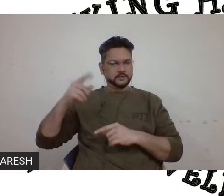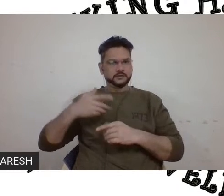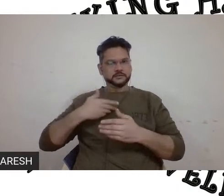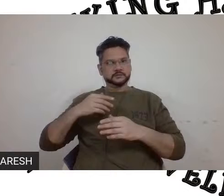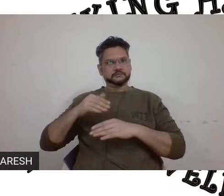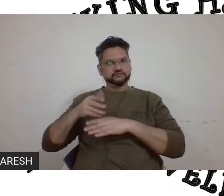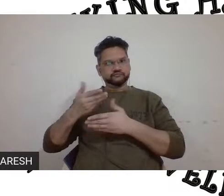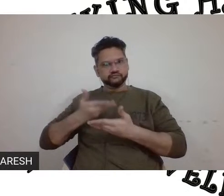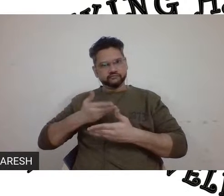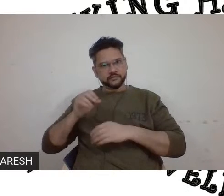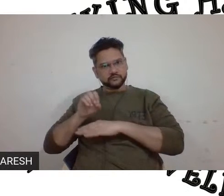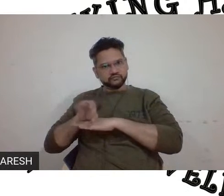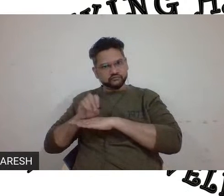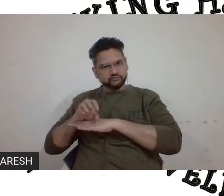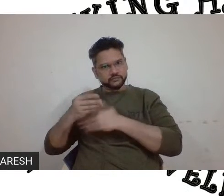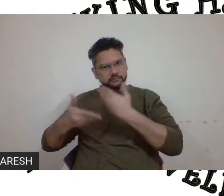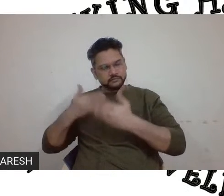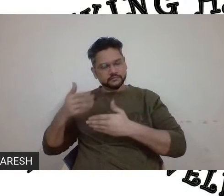getting into the job.